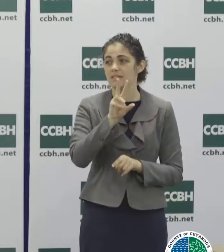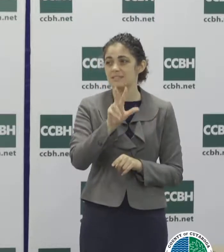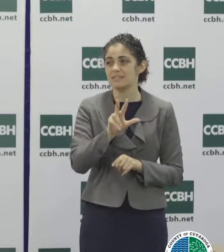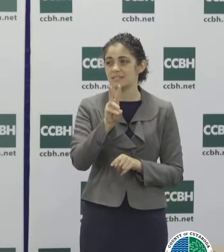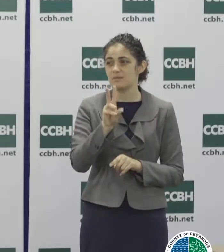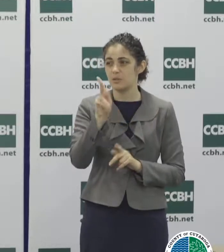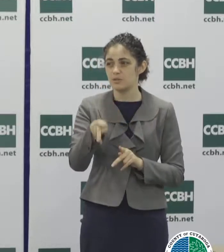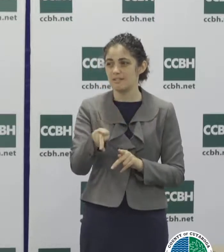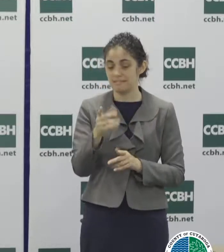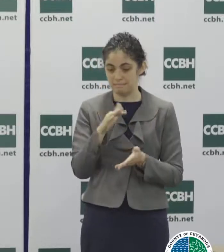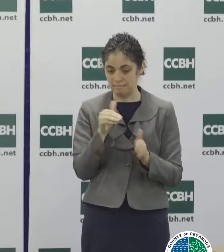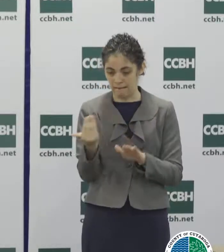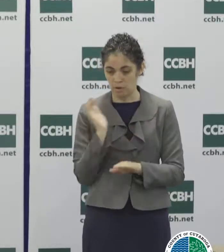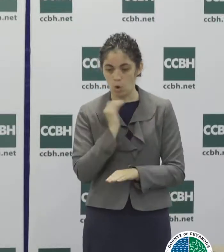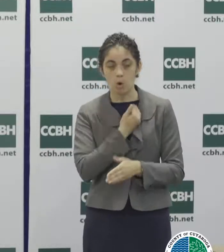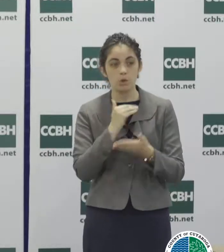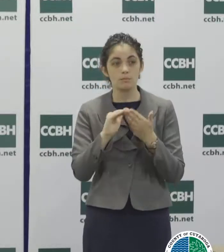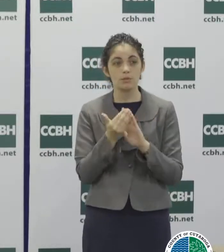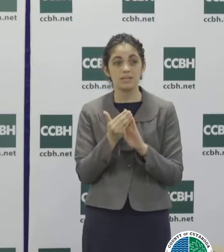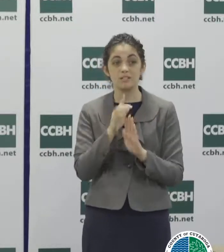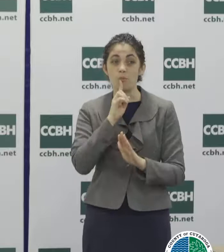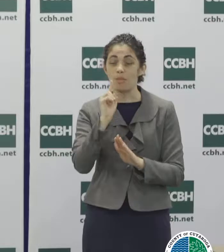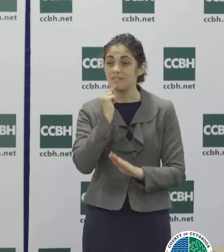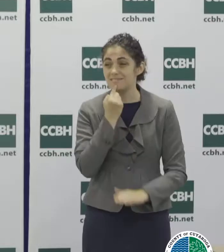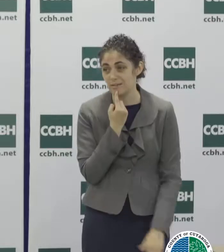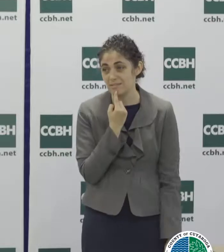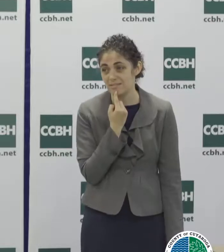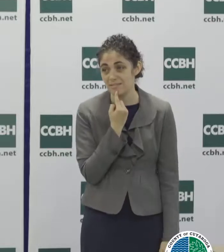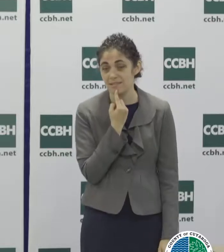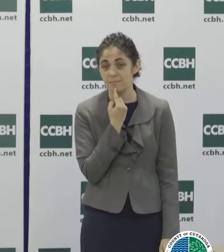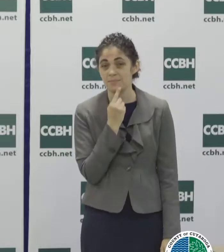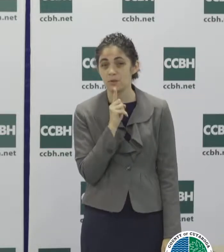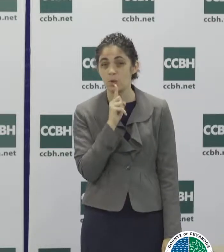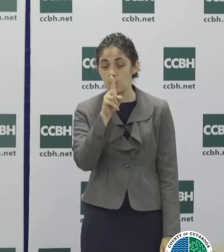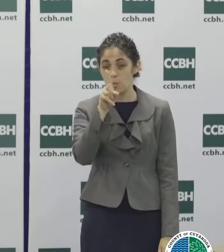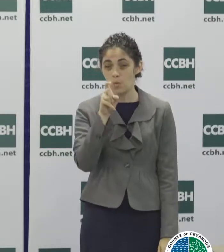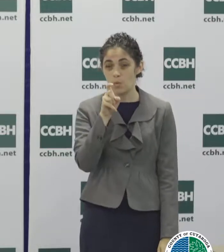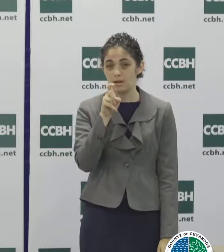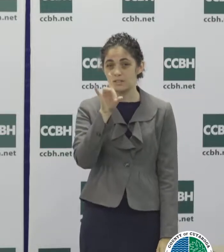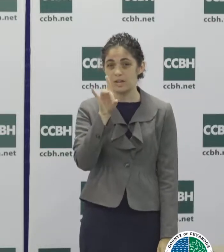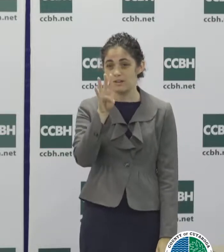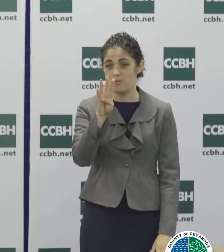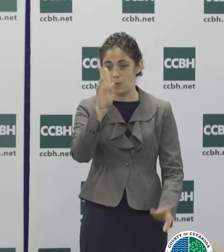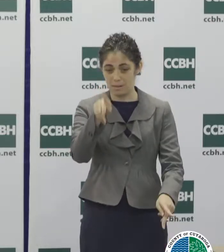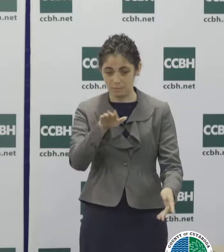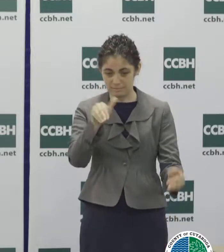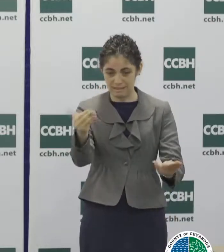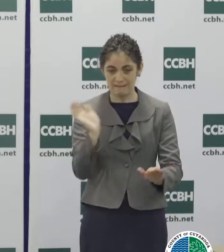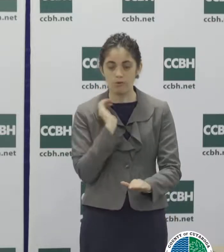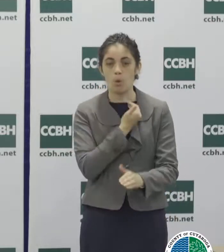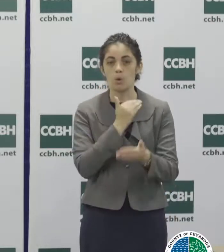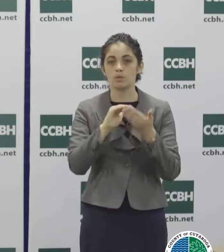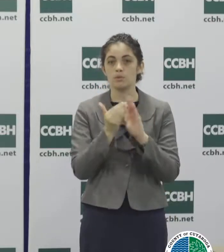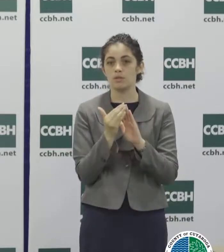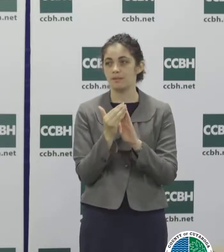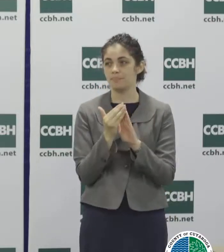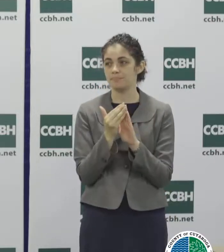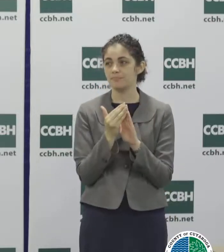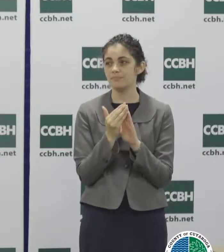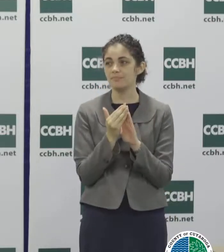in our community die this week. This is very serious. We've had 184 people die in this community. We've had